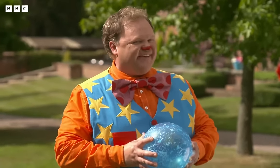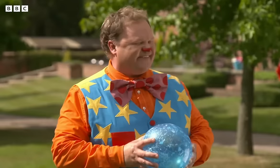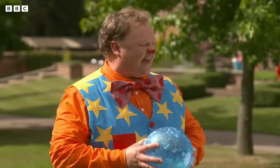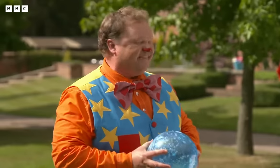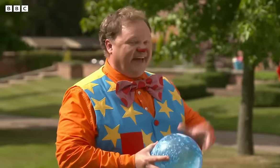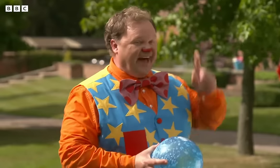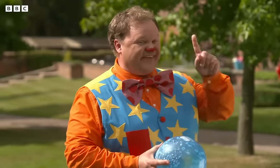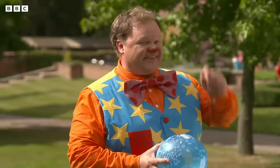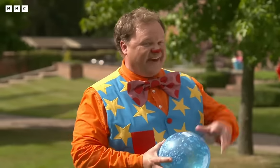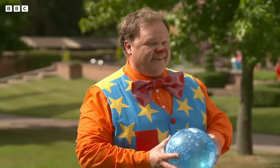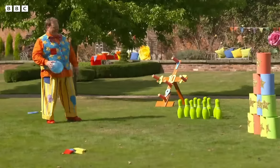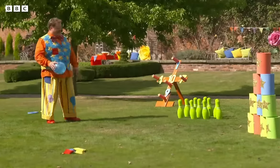easy. I'll show you.